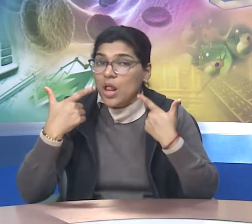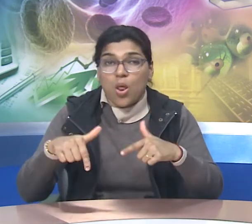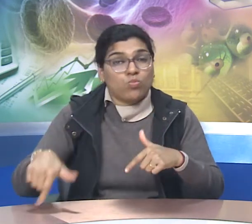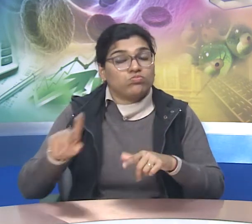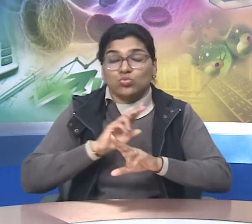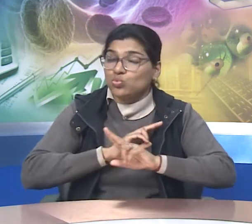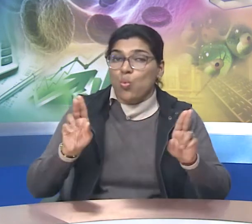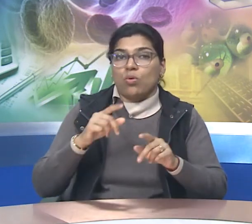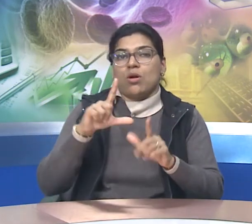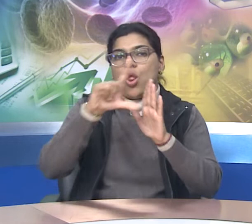like pegging,